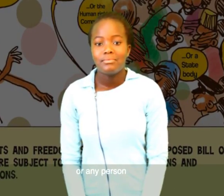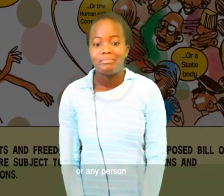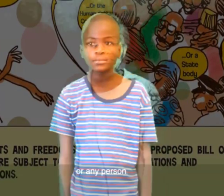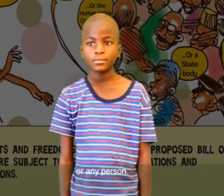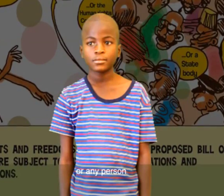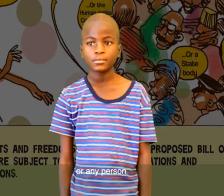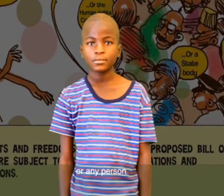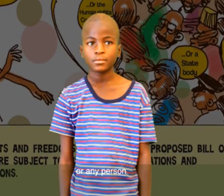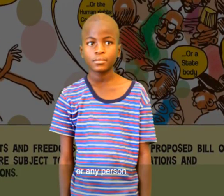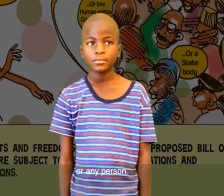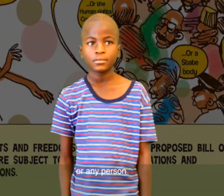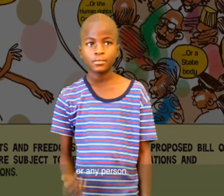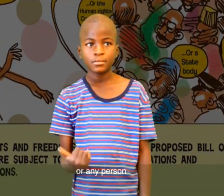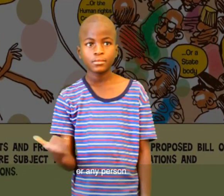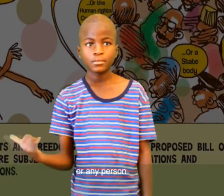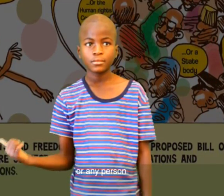or any person,